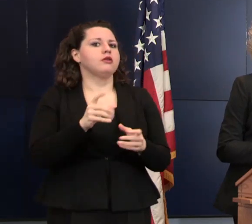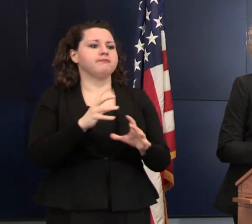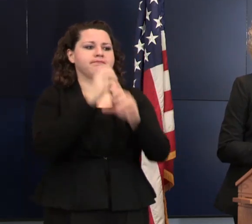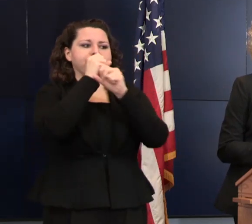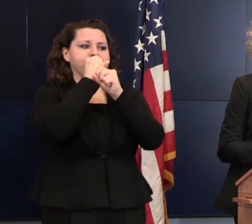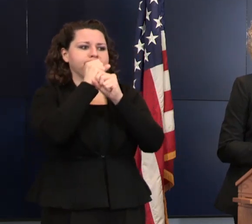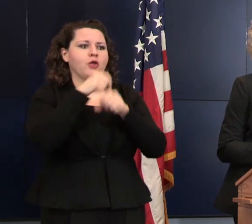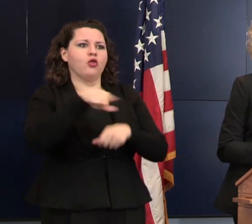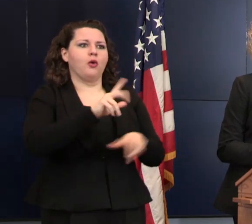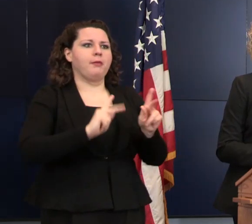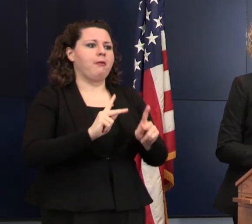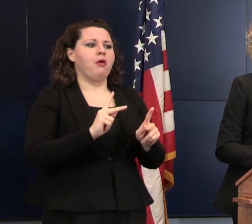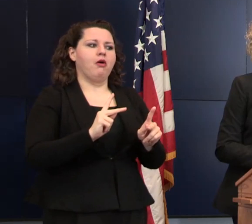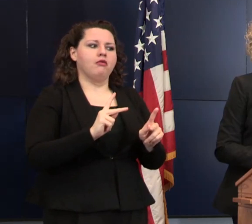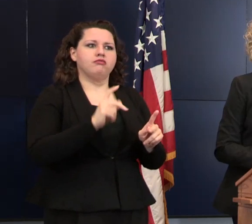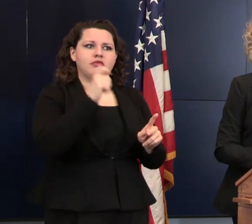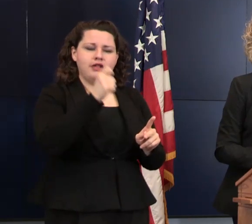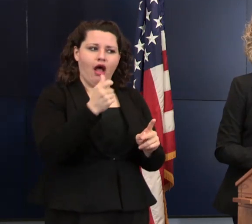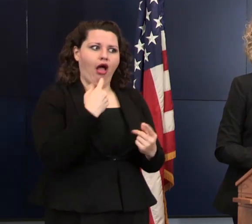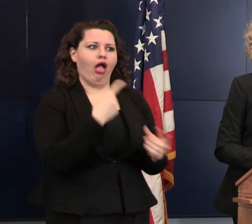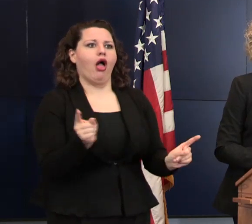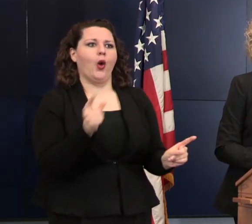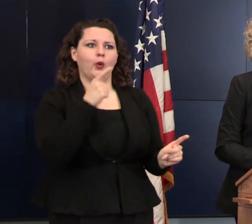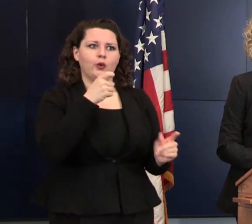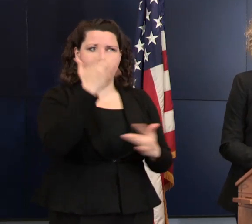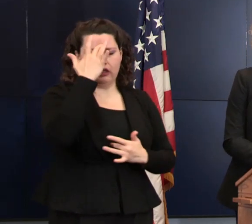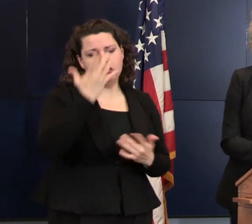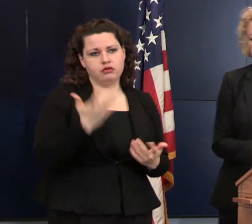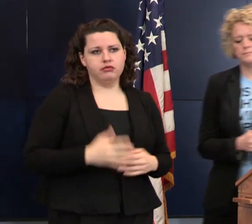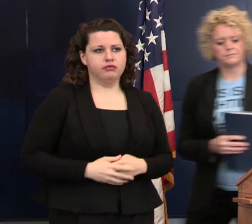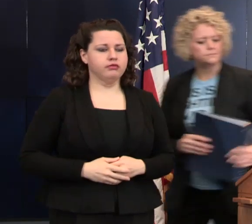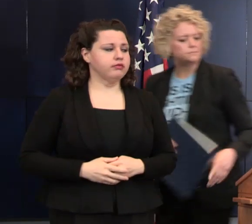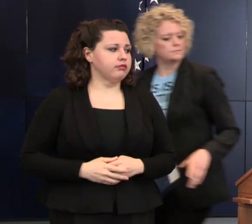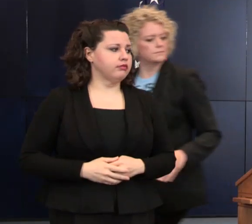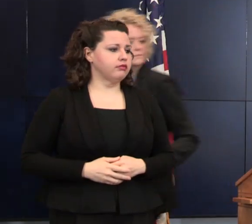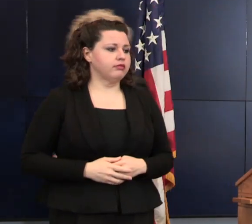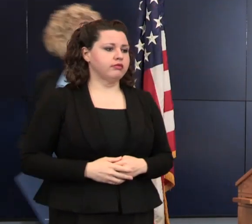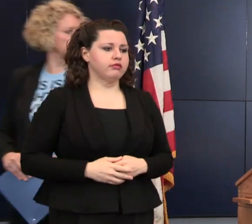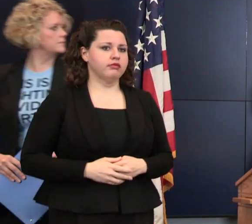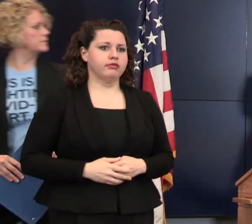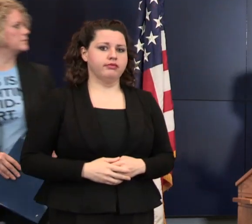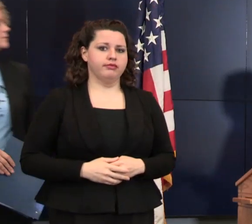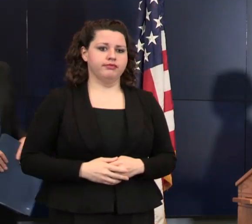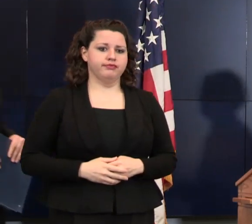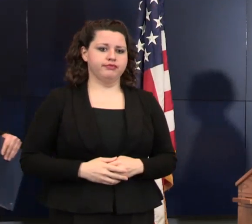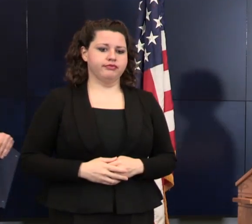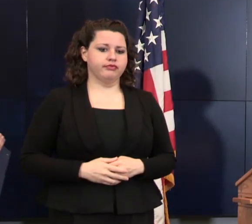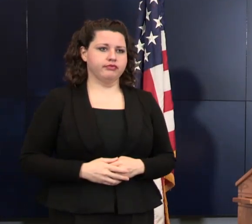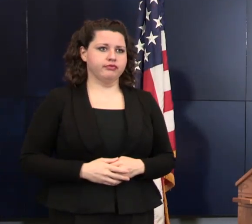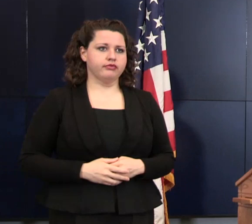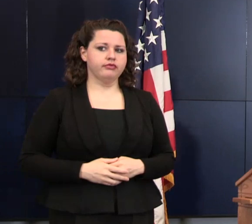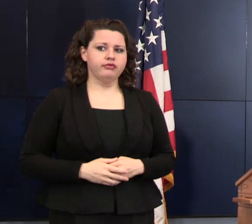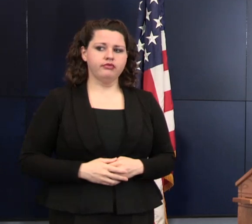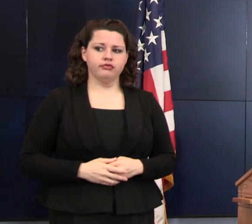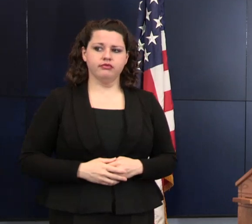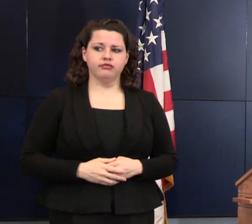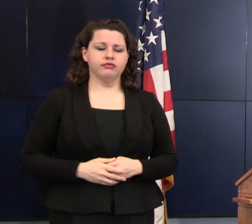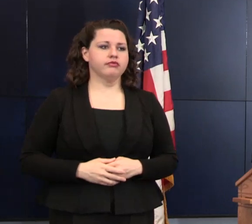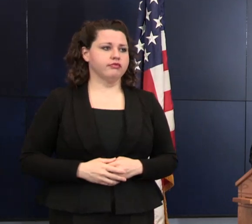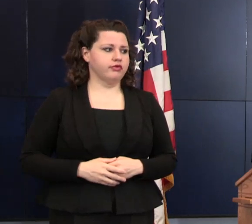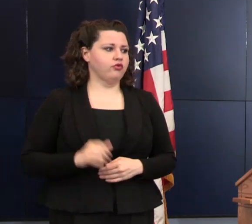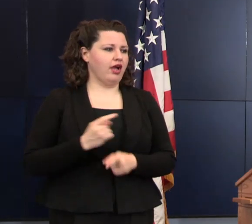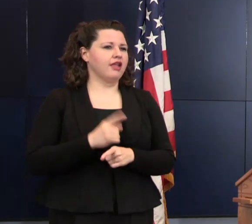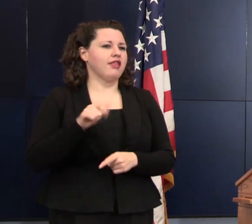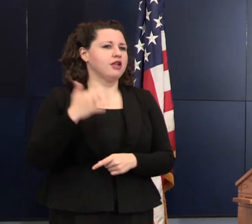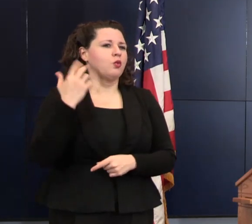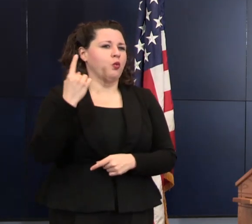in a responsible way so that we're not identifying individuals. And that's one of the reasons we report from last night, to give your workers time. Right. Yeah.